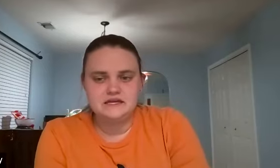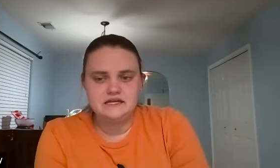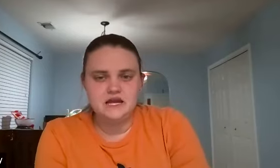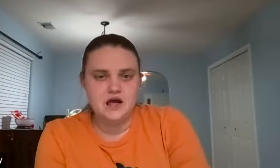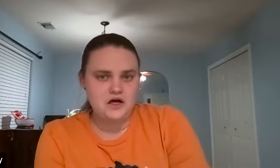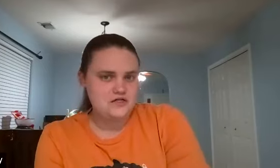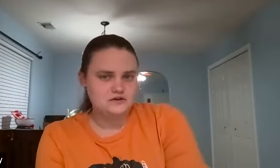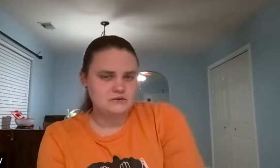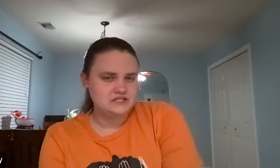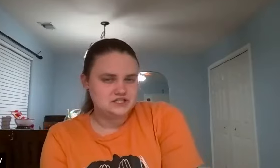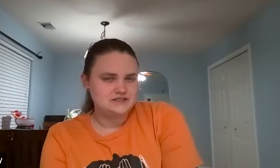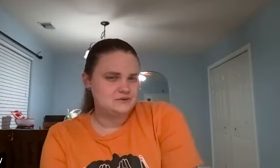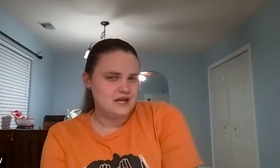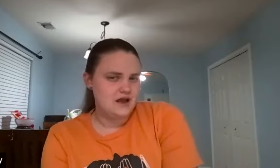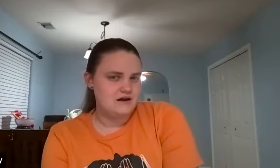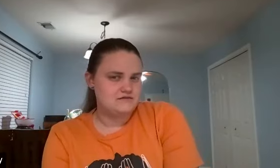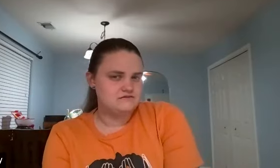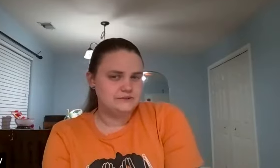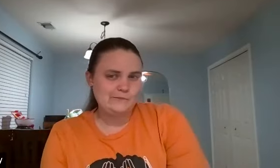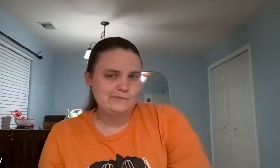Any other questions we have?